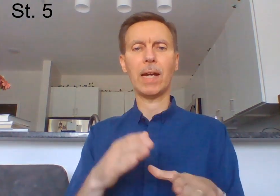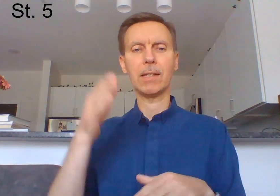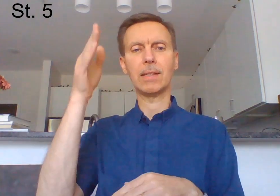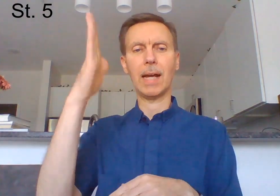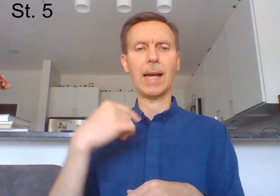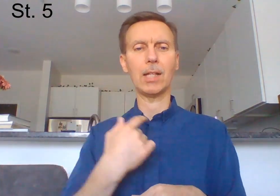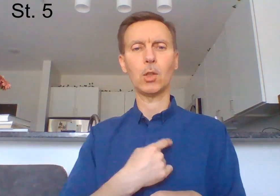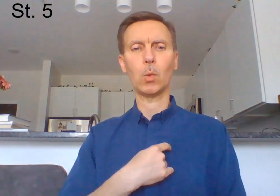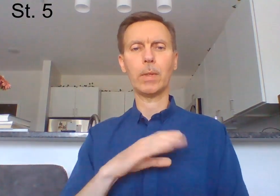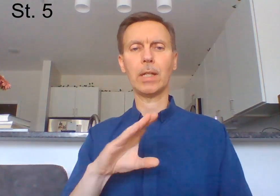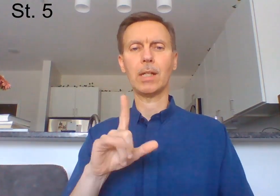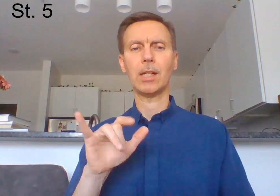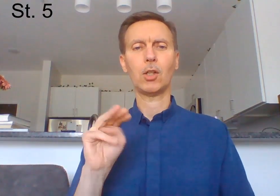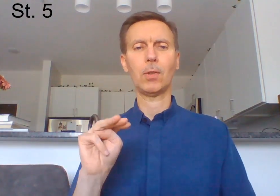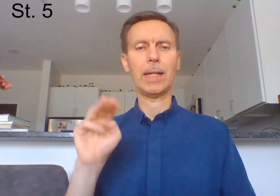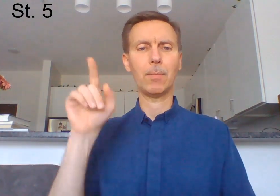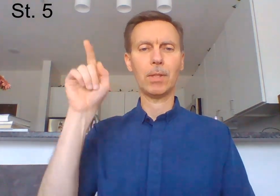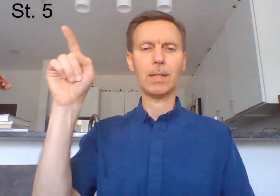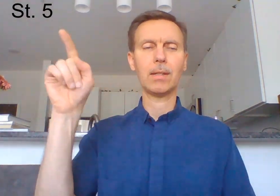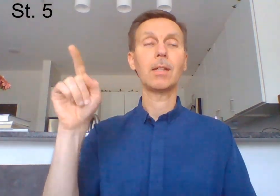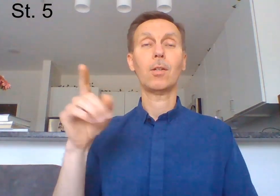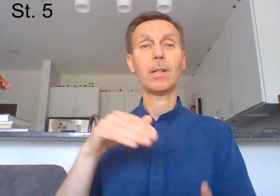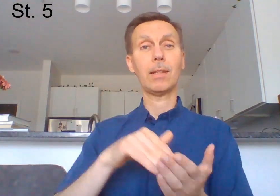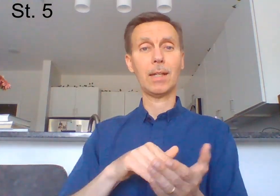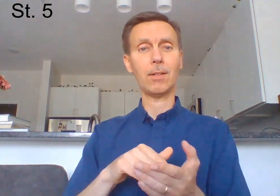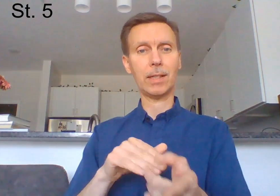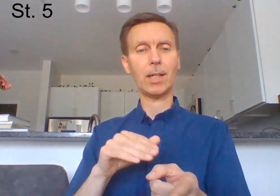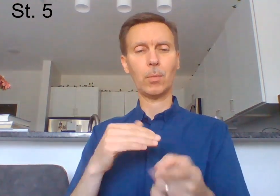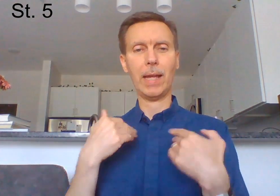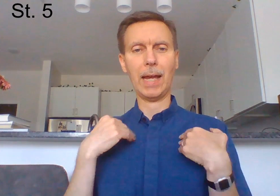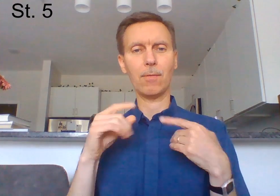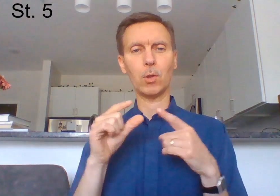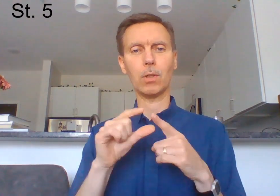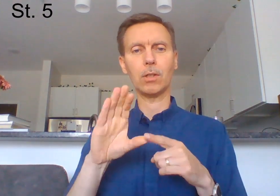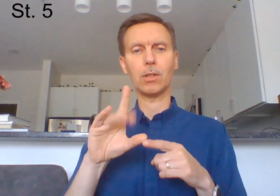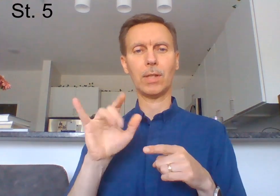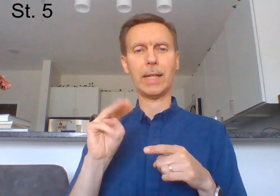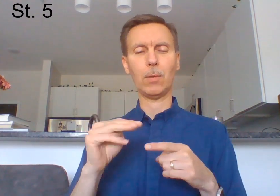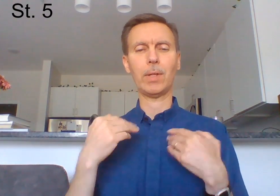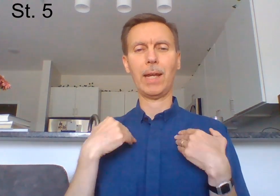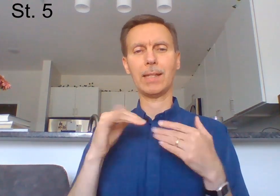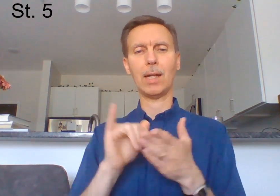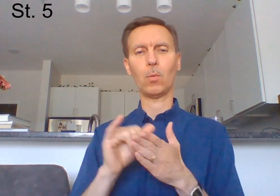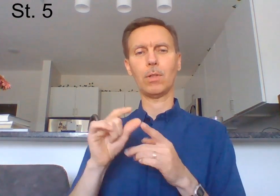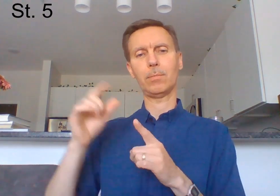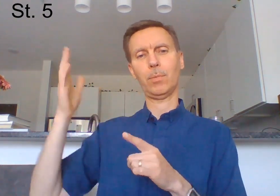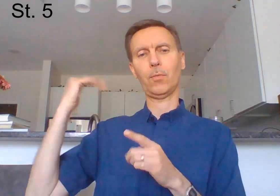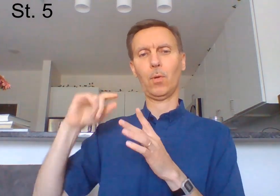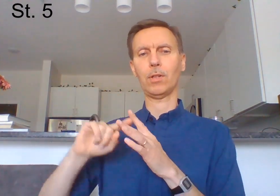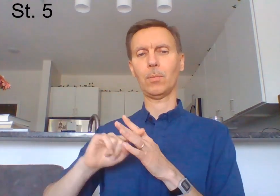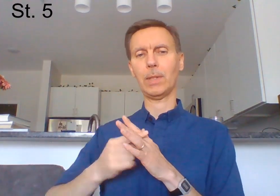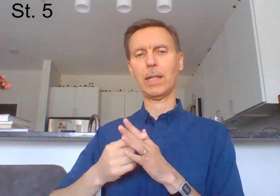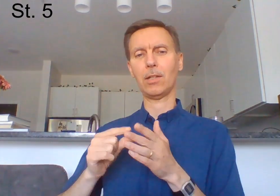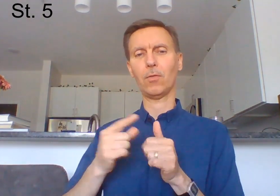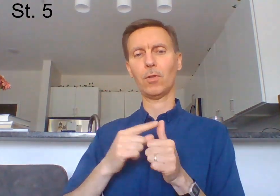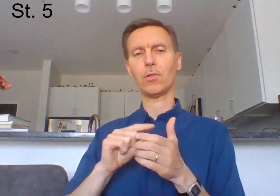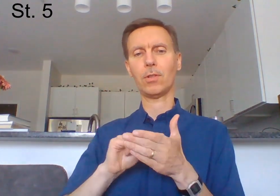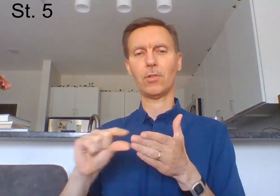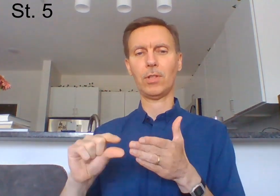Undivided God, we claim thee. Okay, there again, we have the word claim. We had that word before in the beginning, the first